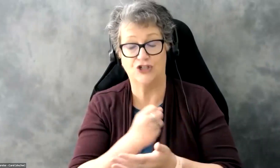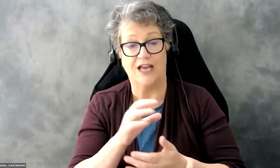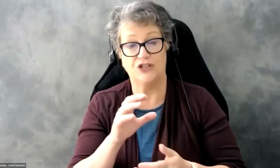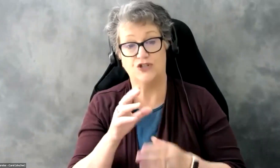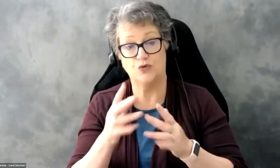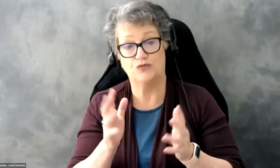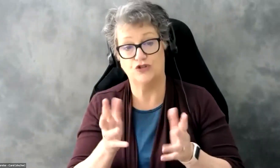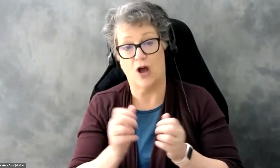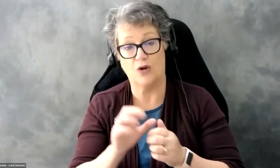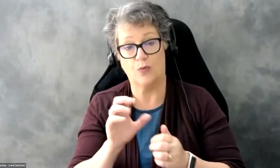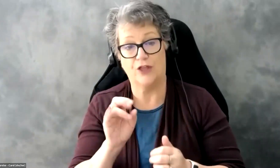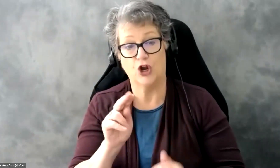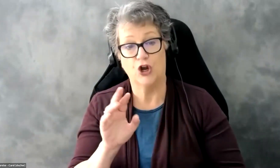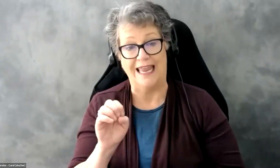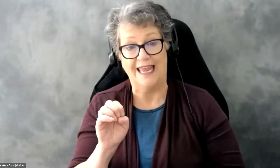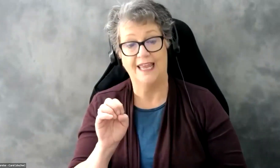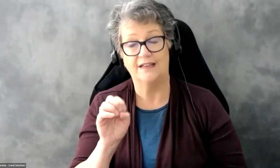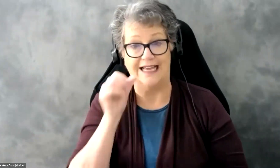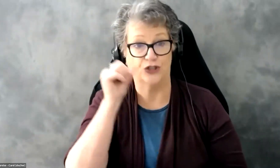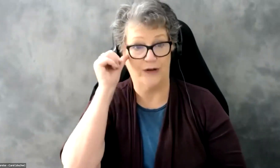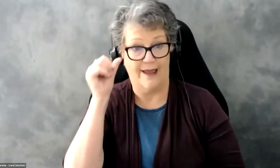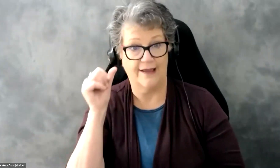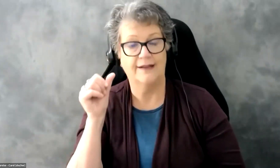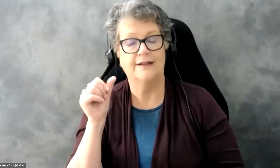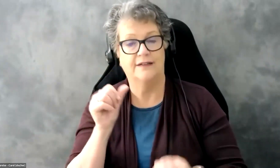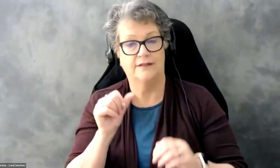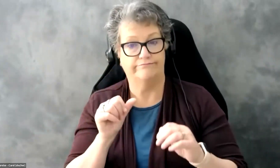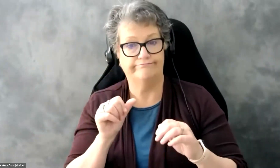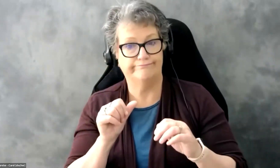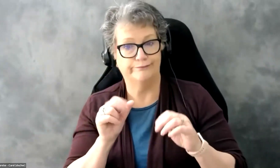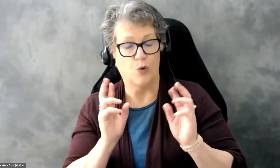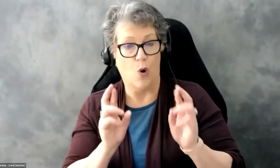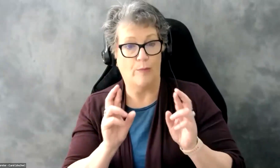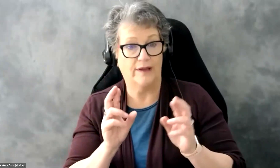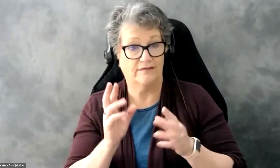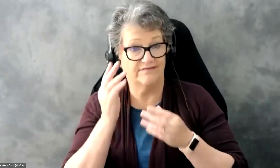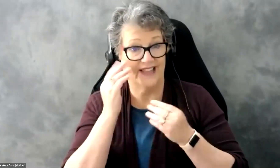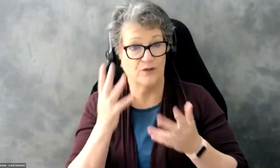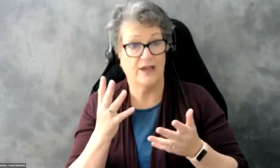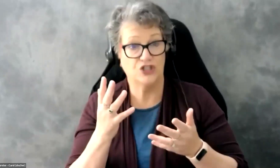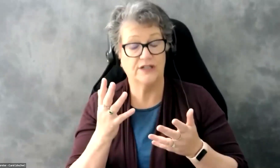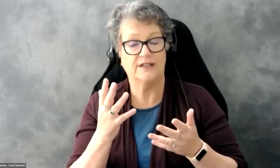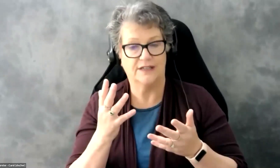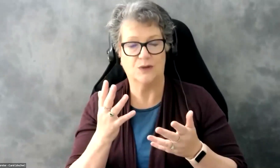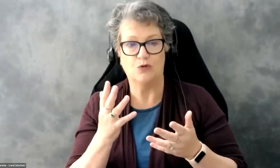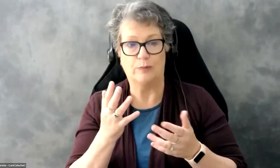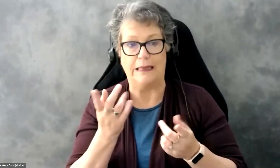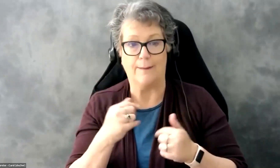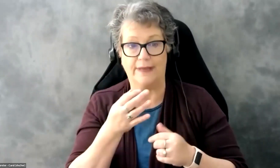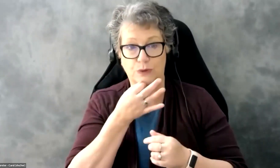at the department a little bit more yesterday, and they're hoping that that information will be